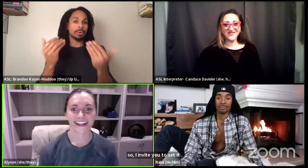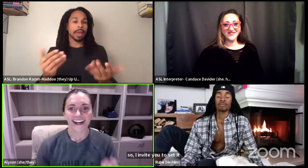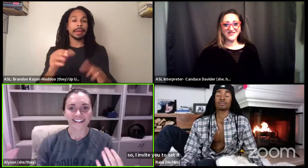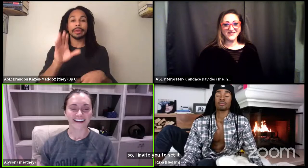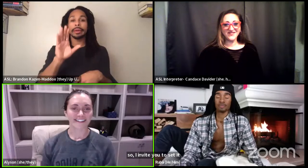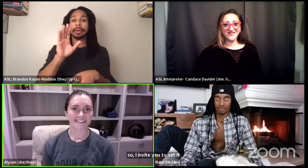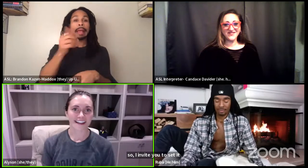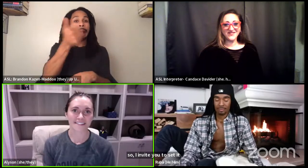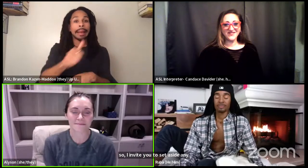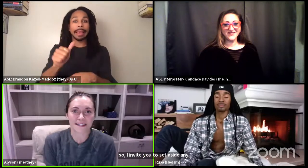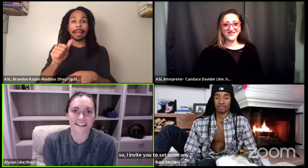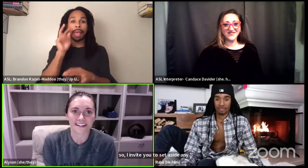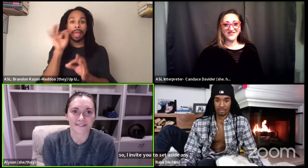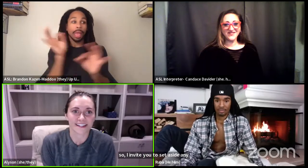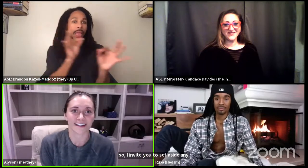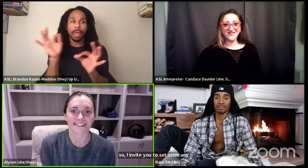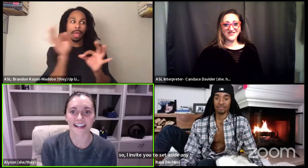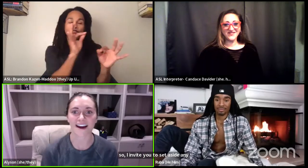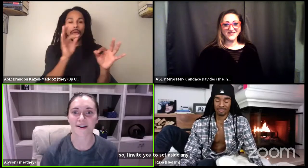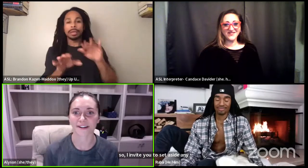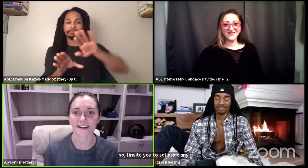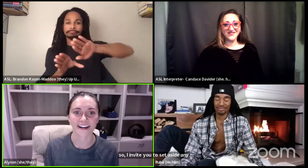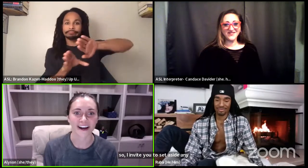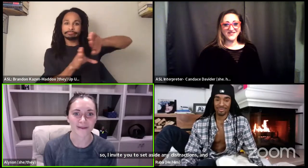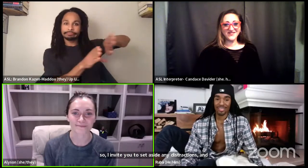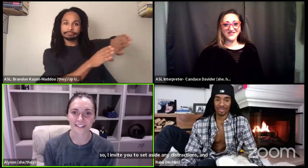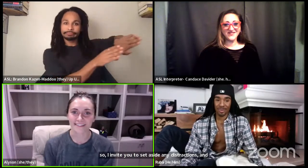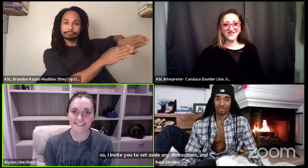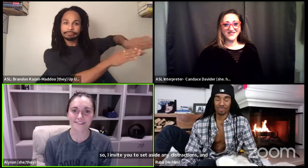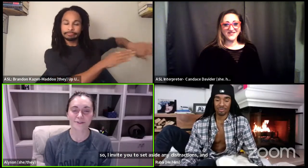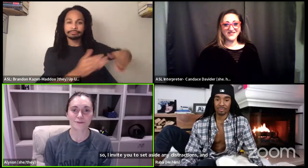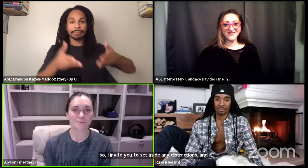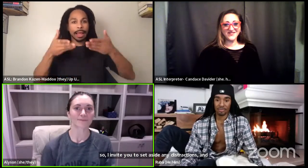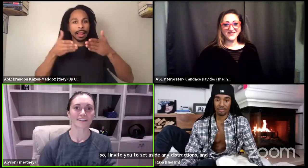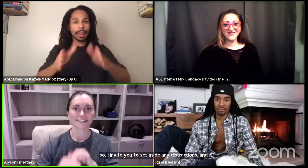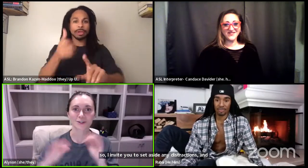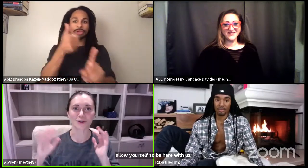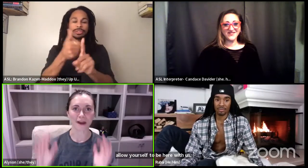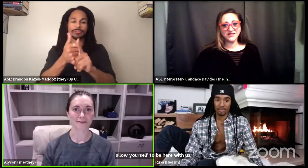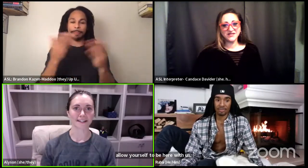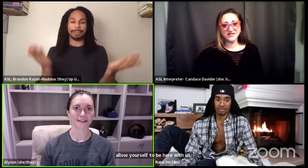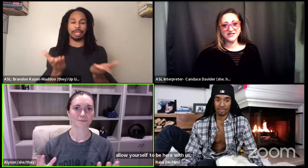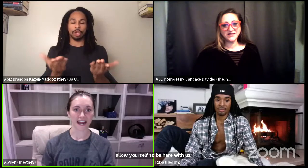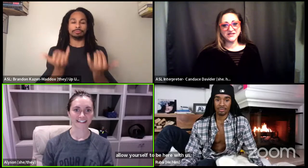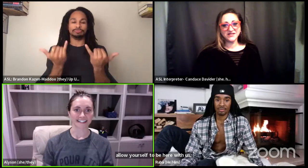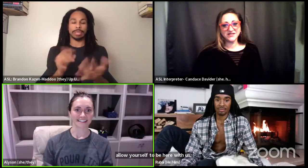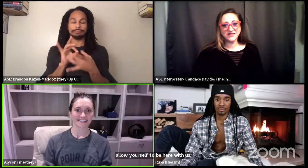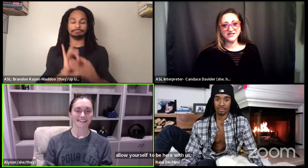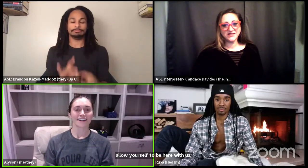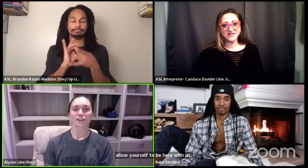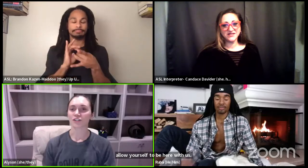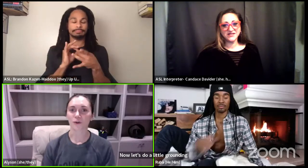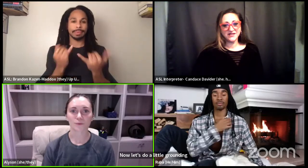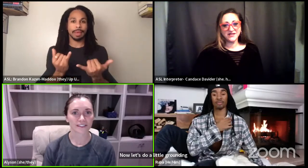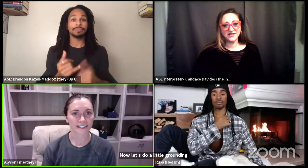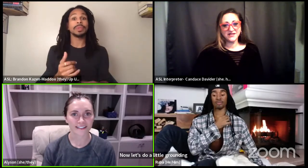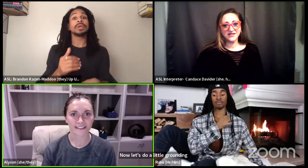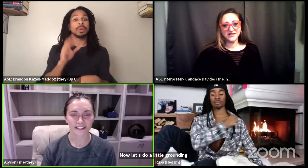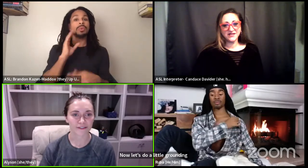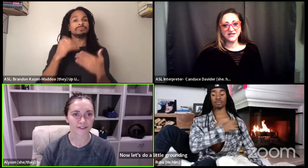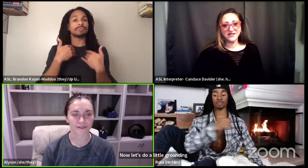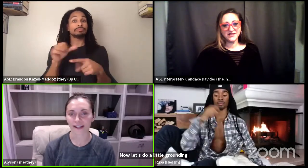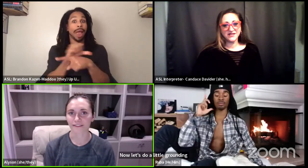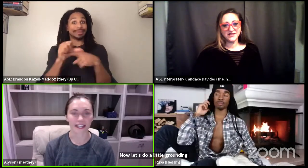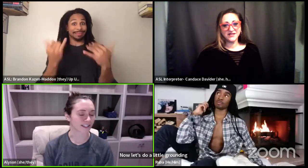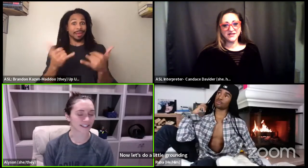and allow yourself to be here with us now. Let's do a little grounding practice. No worries